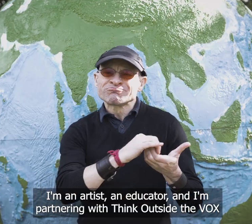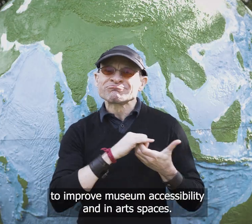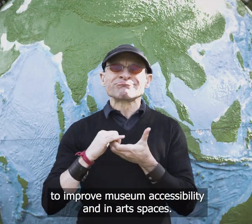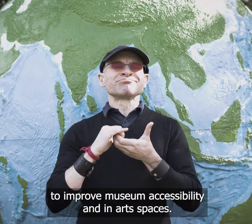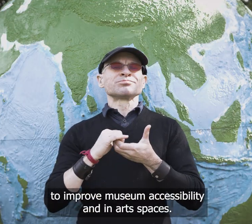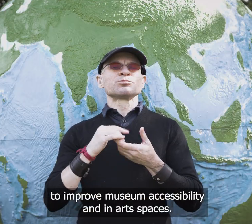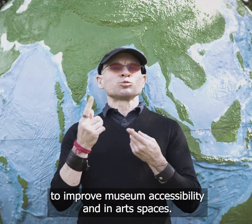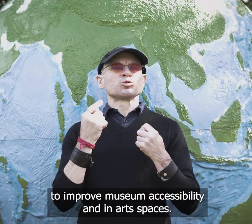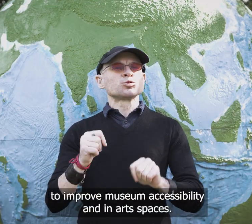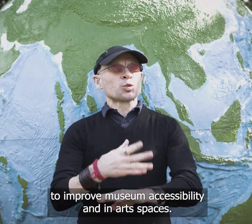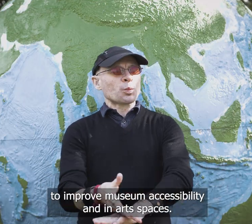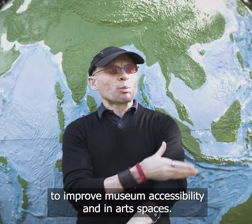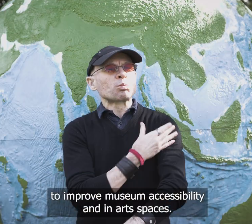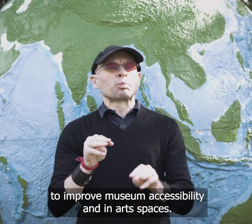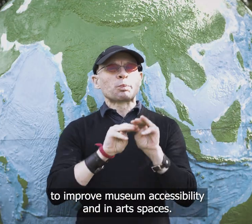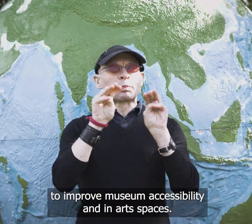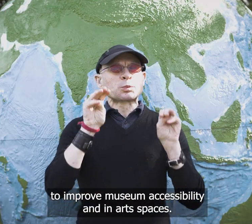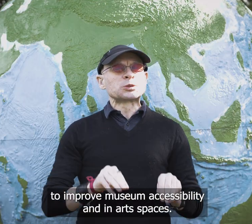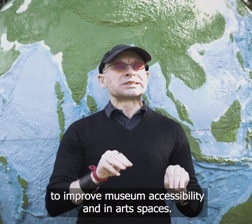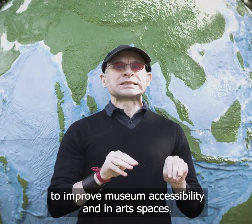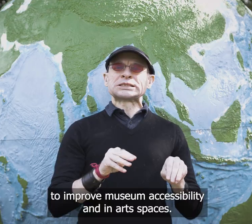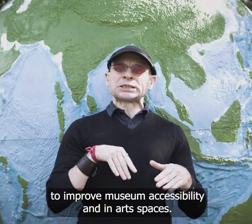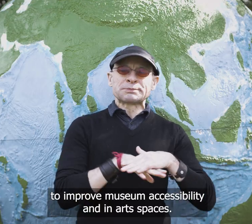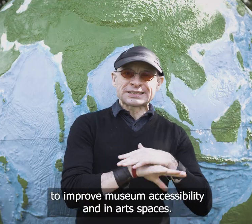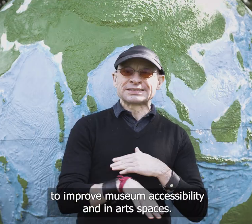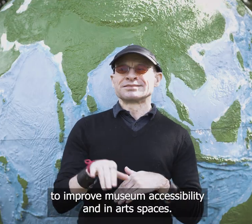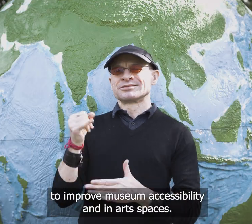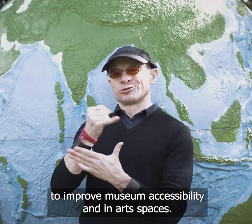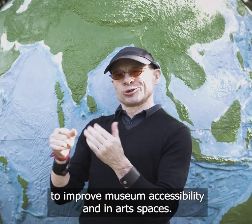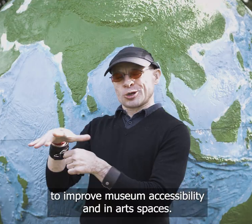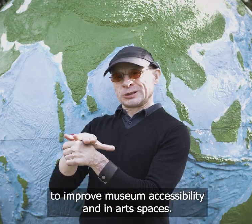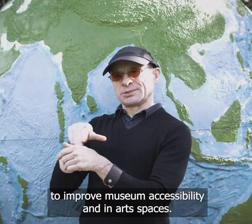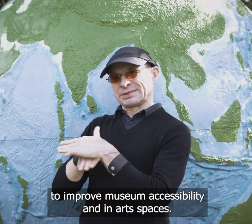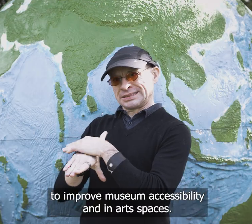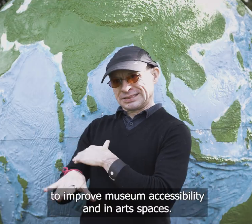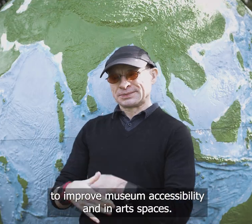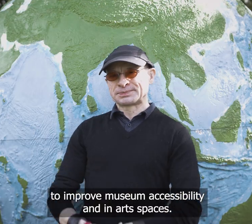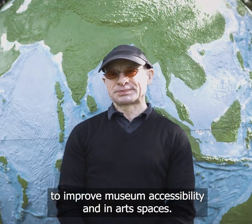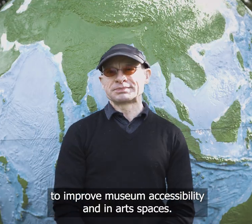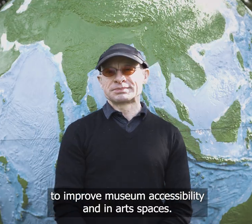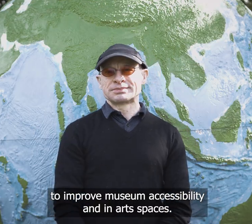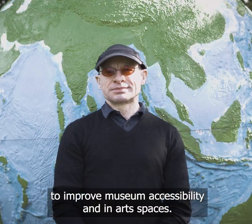to improve museum accessibility and in art spaces.